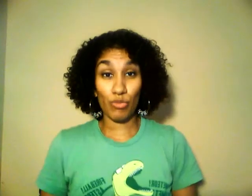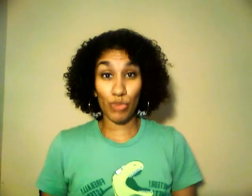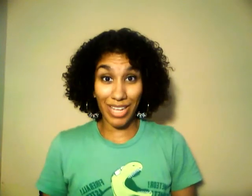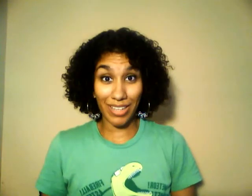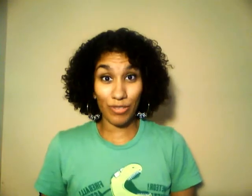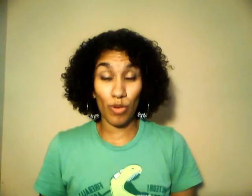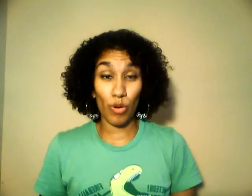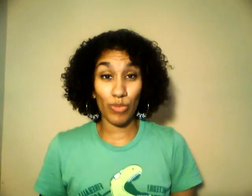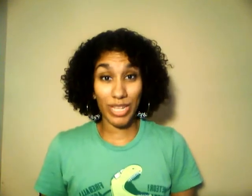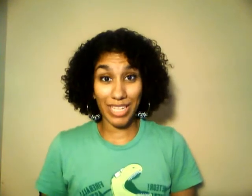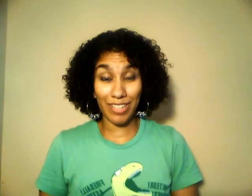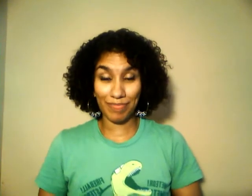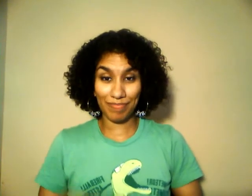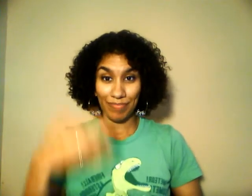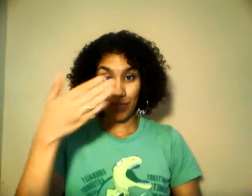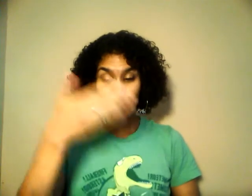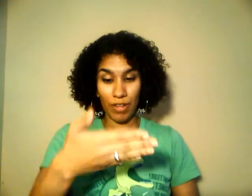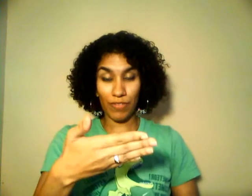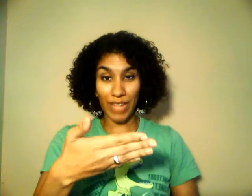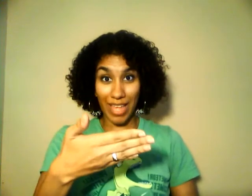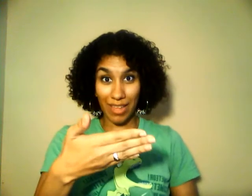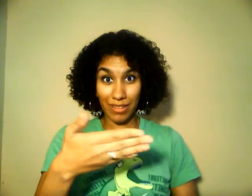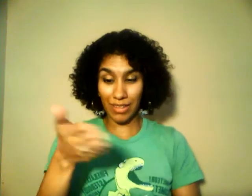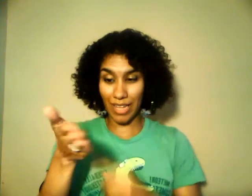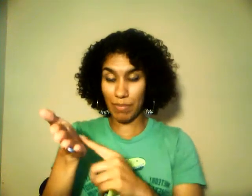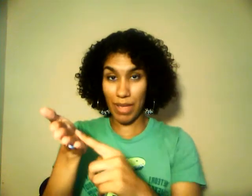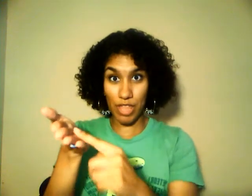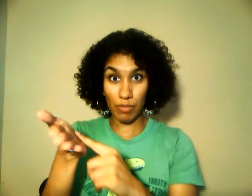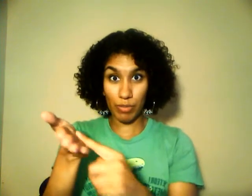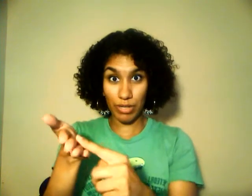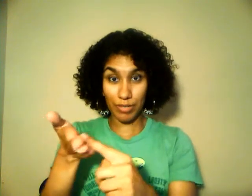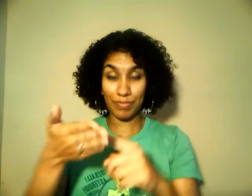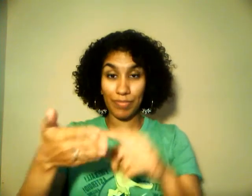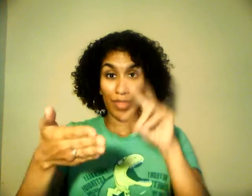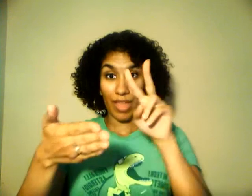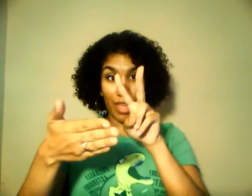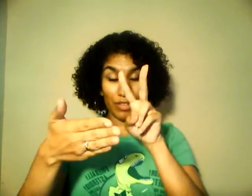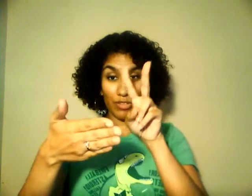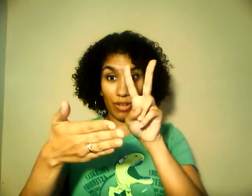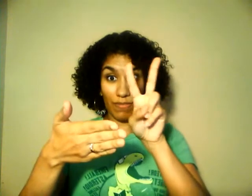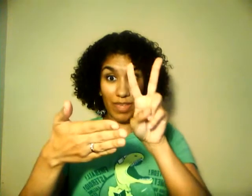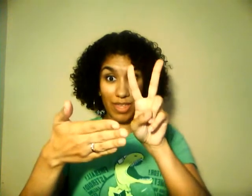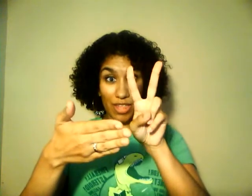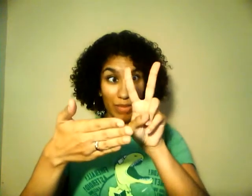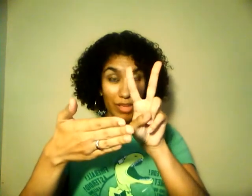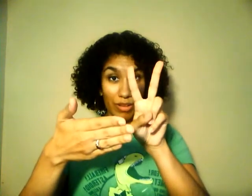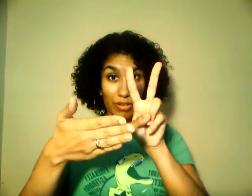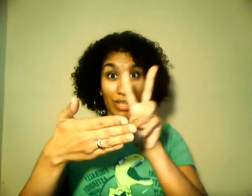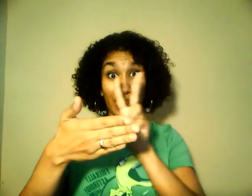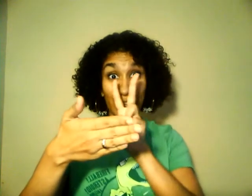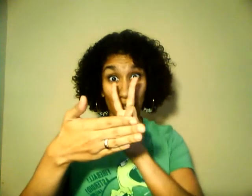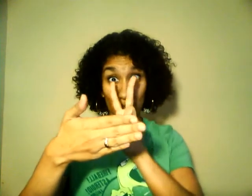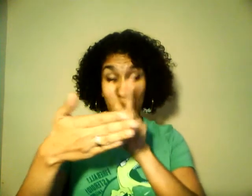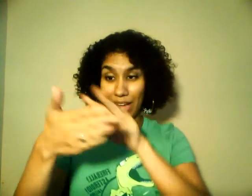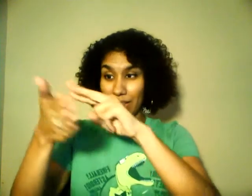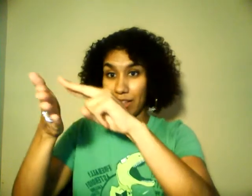Read. Or reading. A flat hand. Like the page of a book. And a V shape here. Like your two I's.